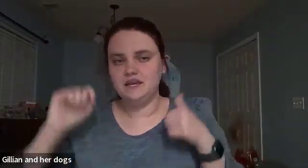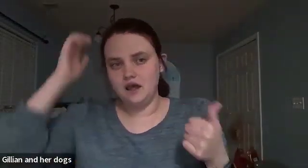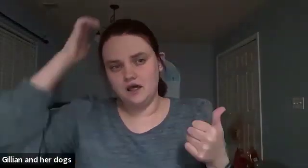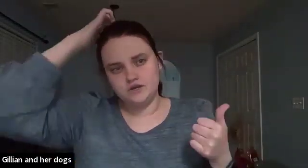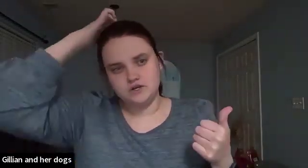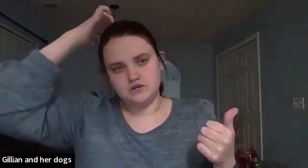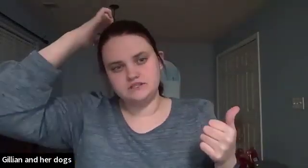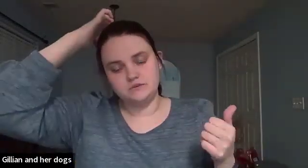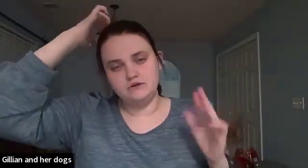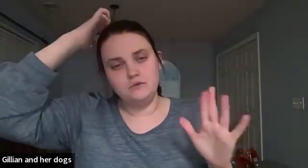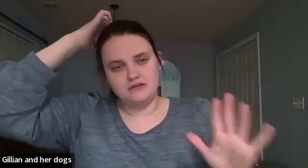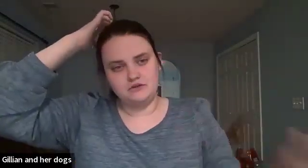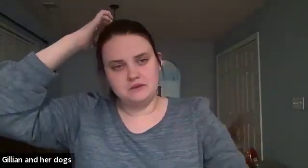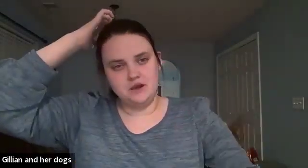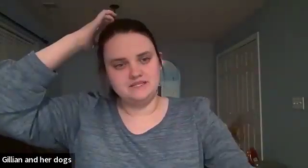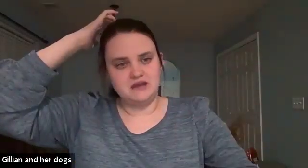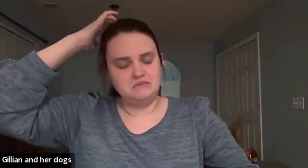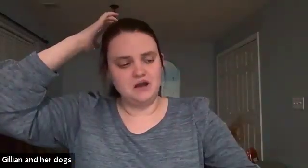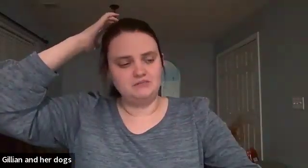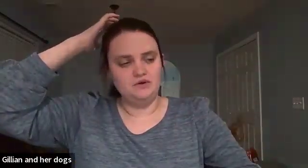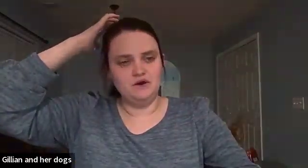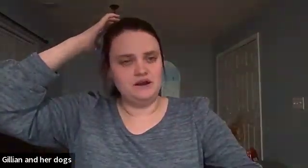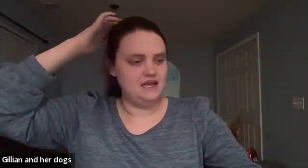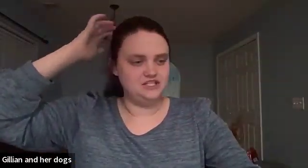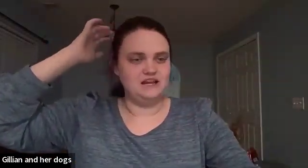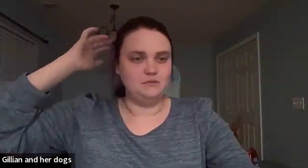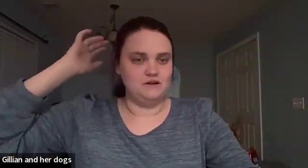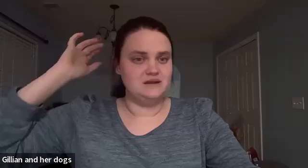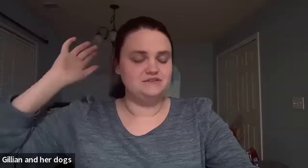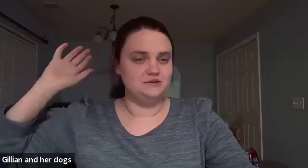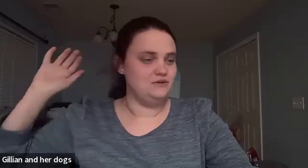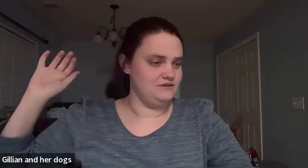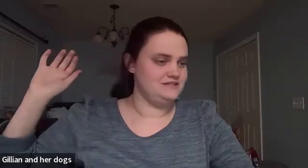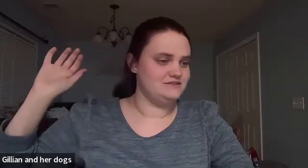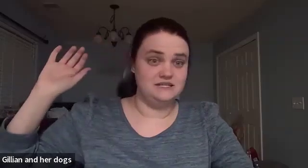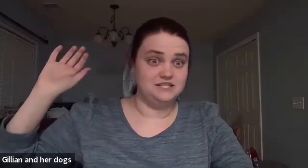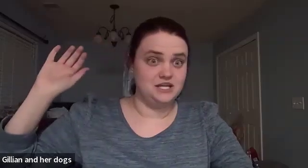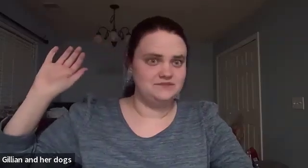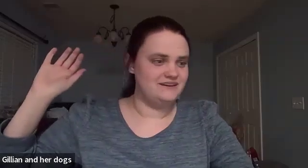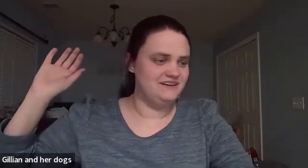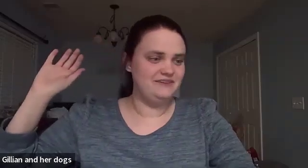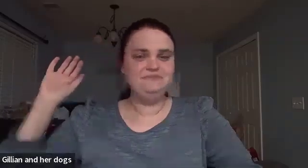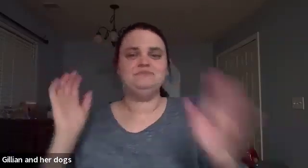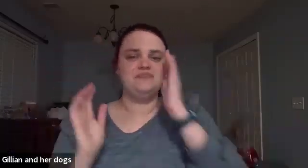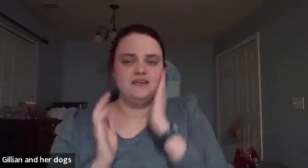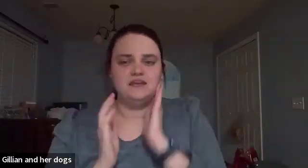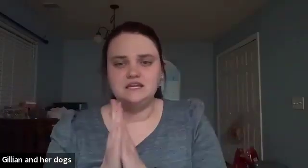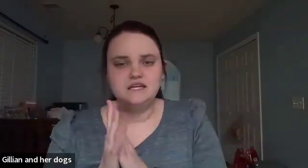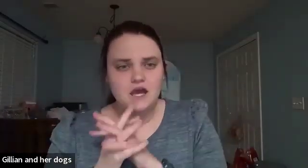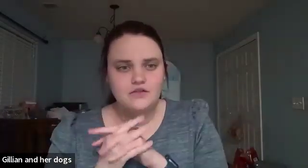Any others? We'll go back through them, I promise. I'm not moving on ahead just after one time of showing you all these crazy shapes. Any